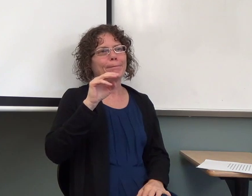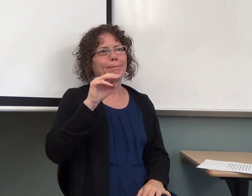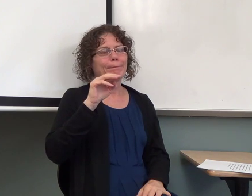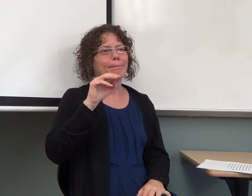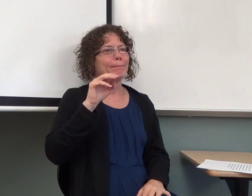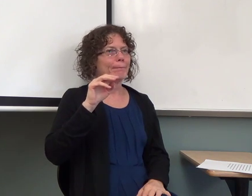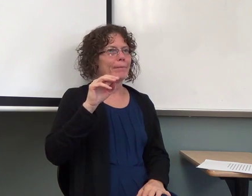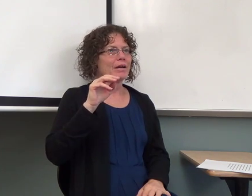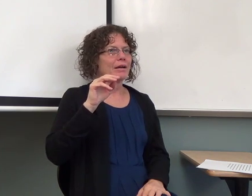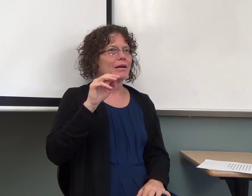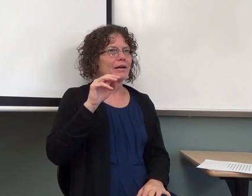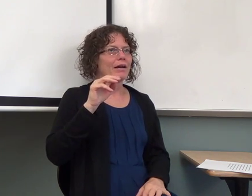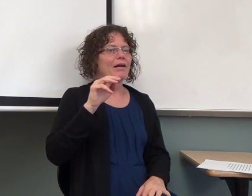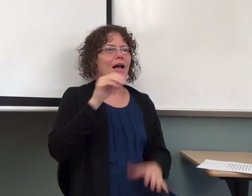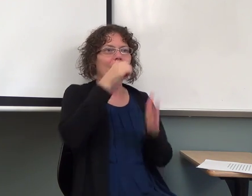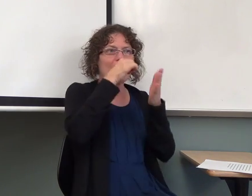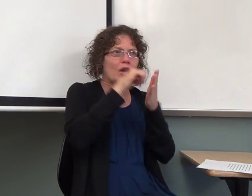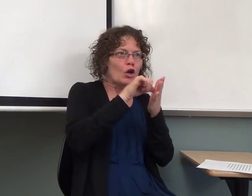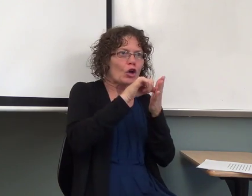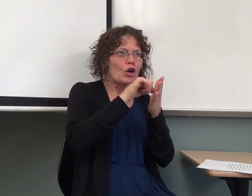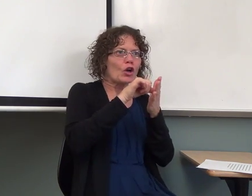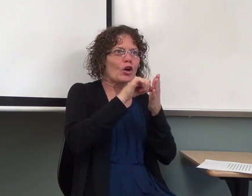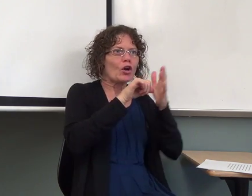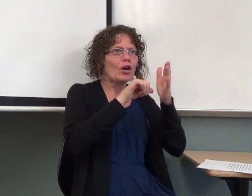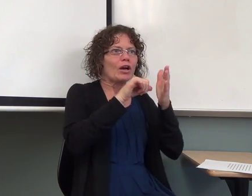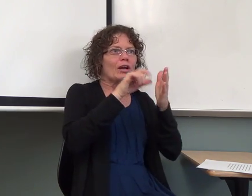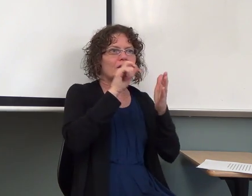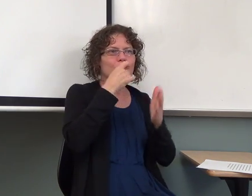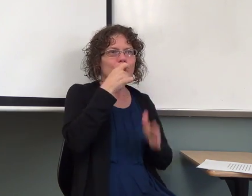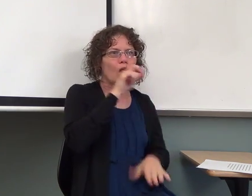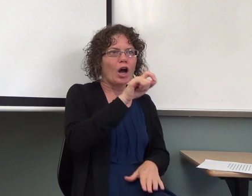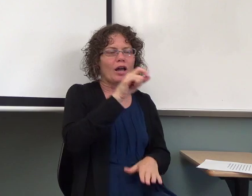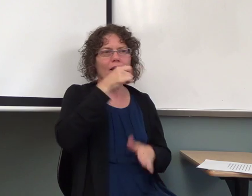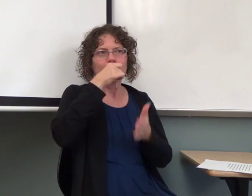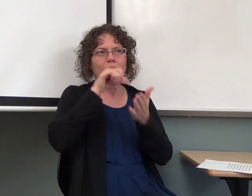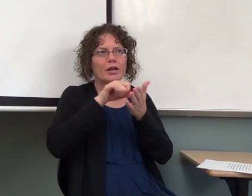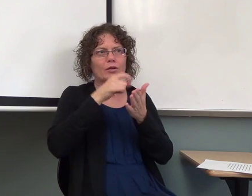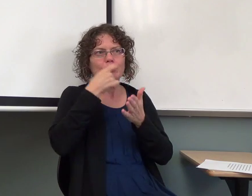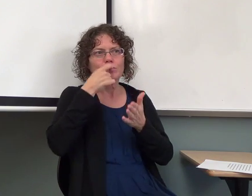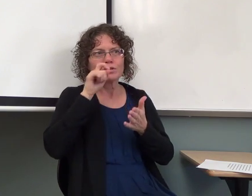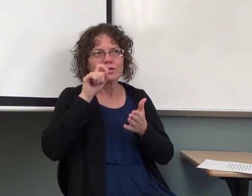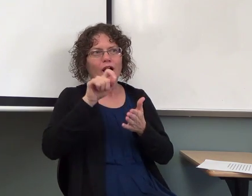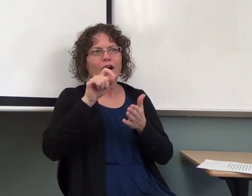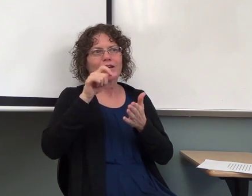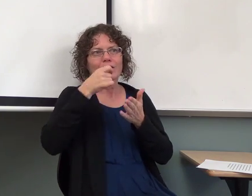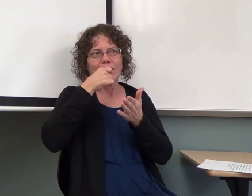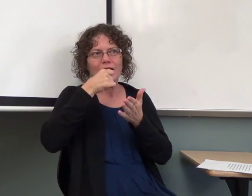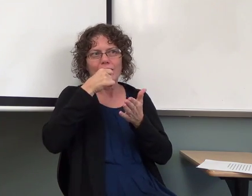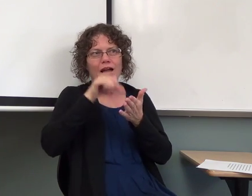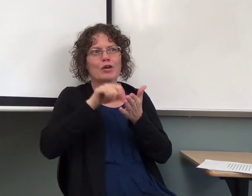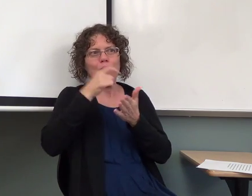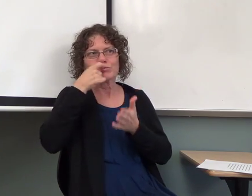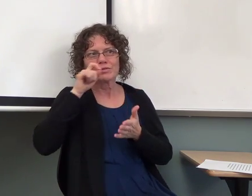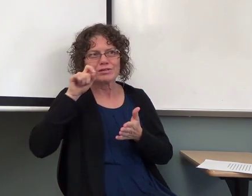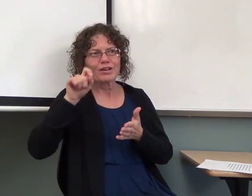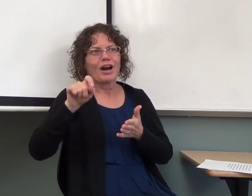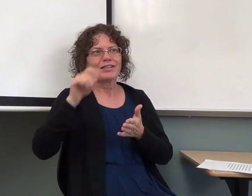where they put a letter, a dot, a letter, a dot, a letter, a dot. It's a period. So that means it stands for something else, so NBA,